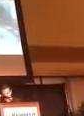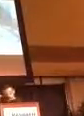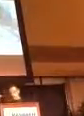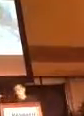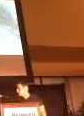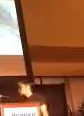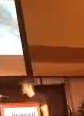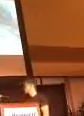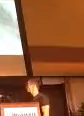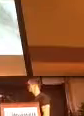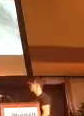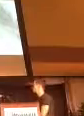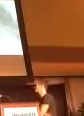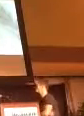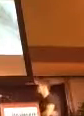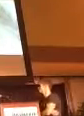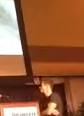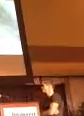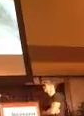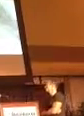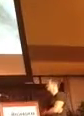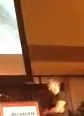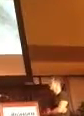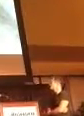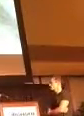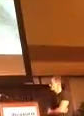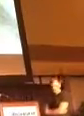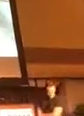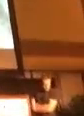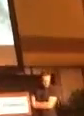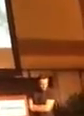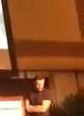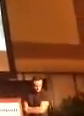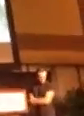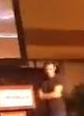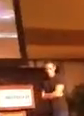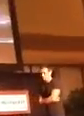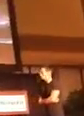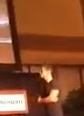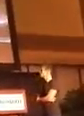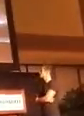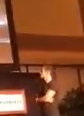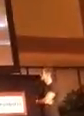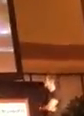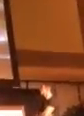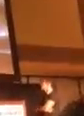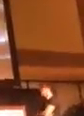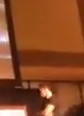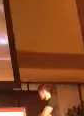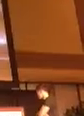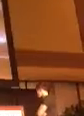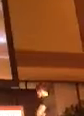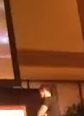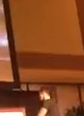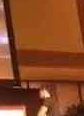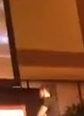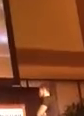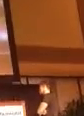When all that you've tried leaves nothing but holes inside,